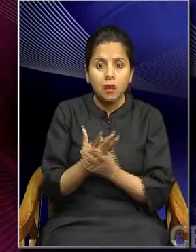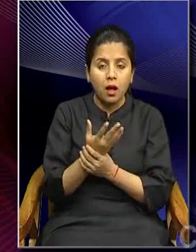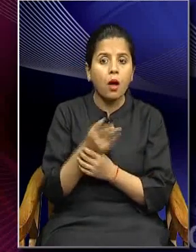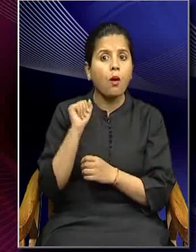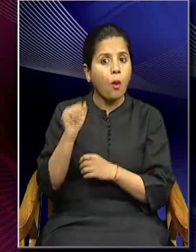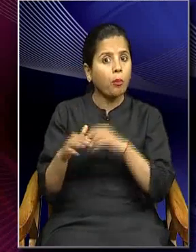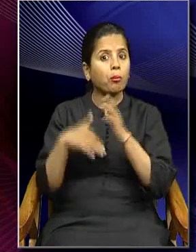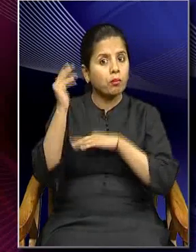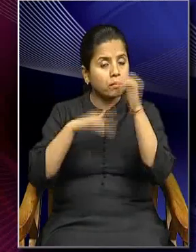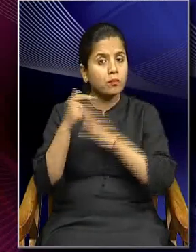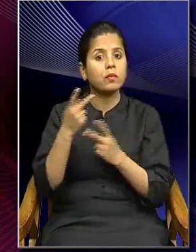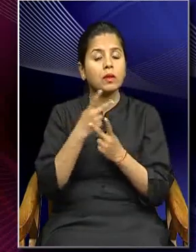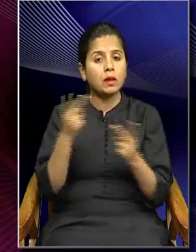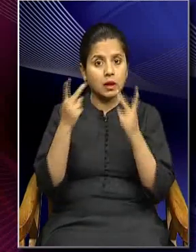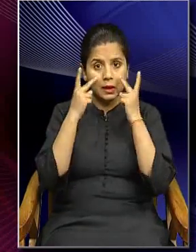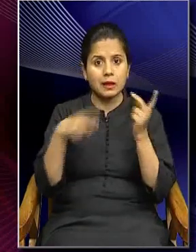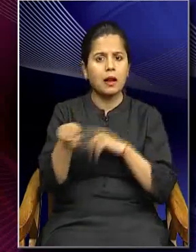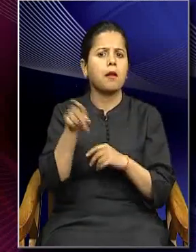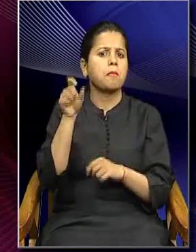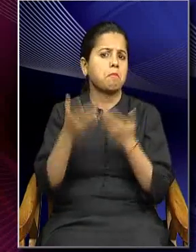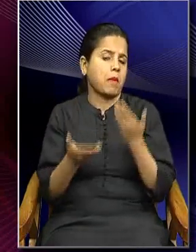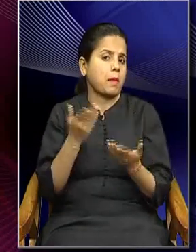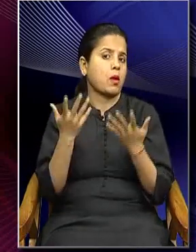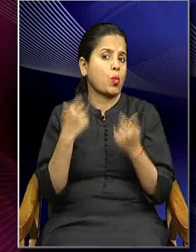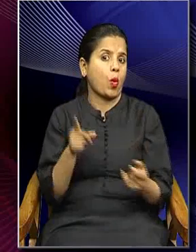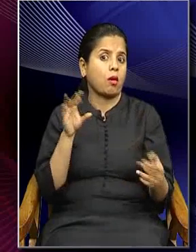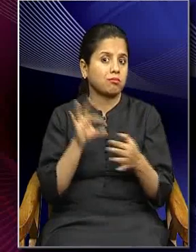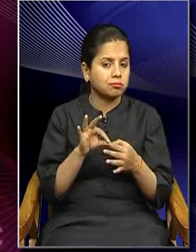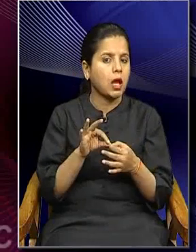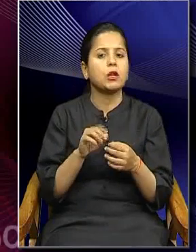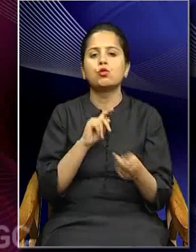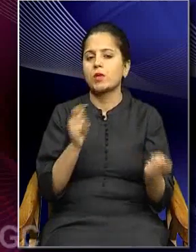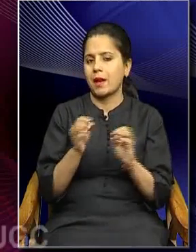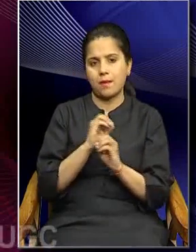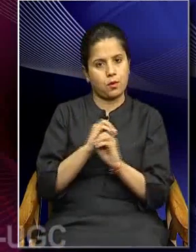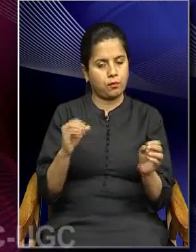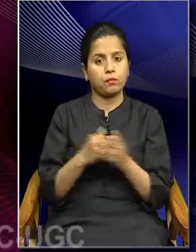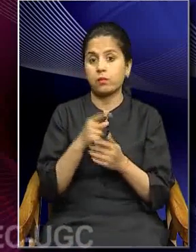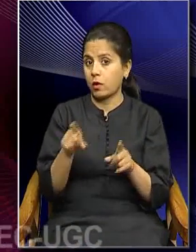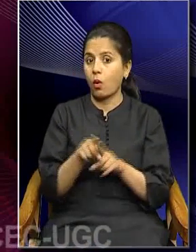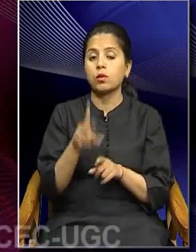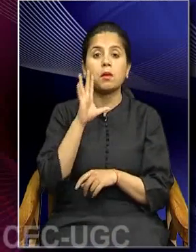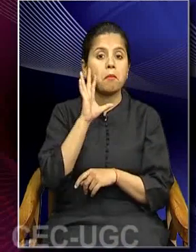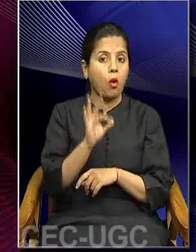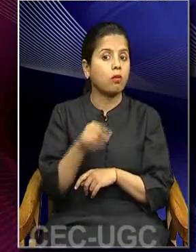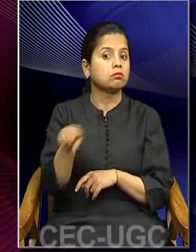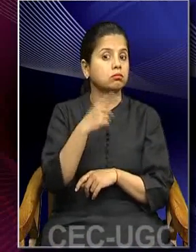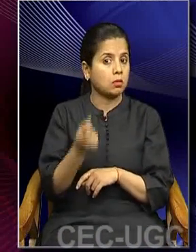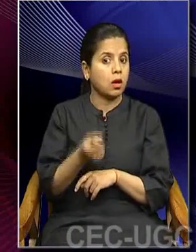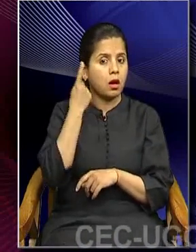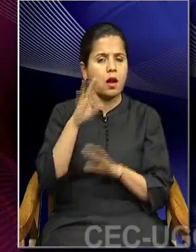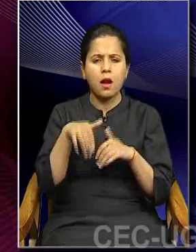destruction of the particulars to which they may be related. It is also important to understand